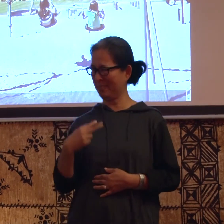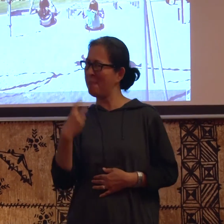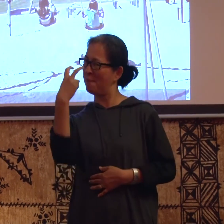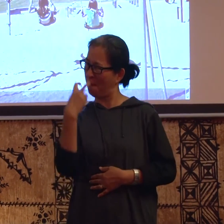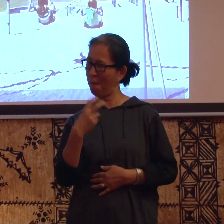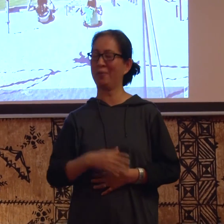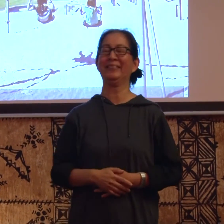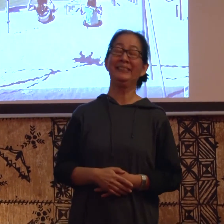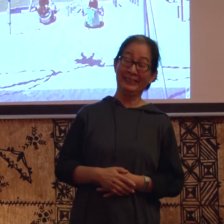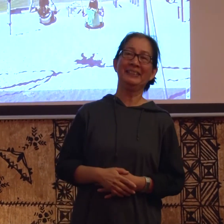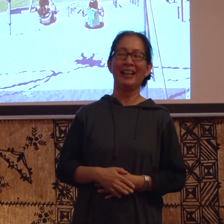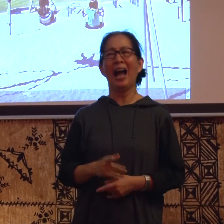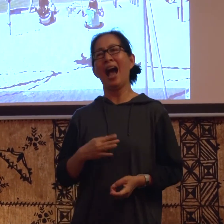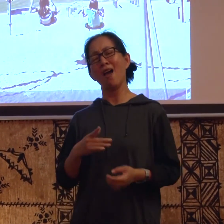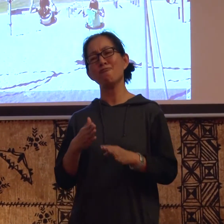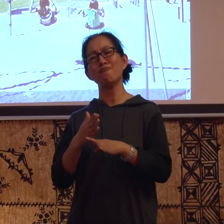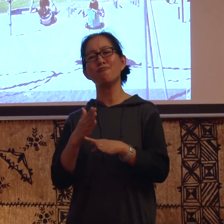you can see I'm really old,